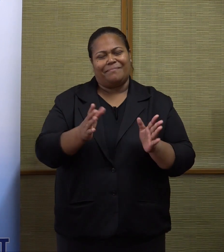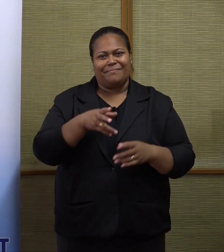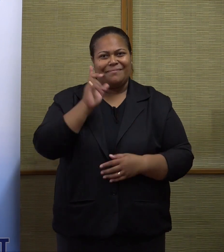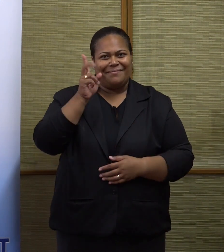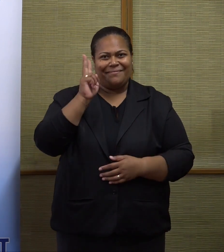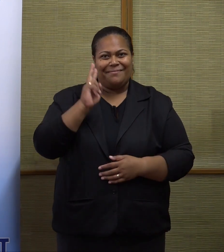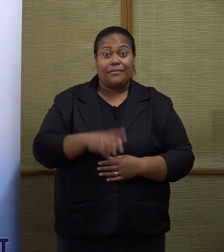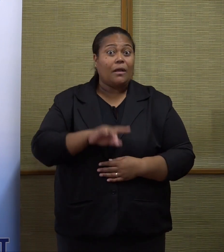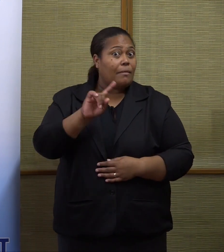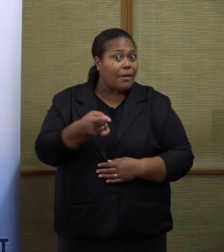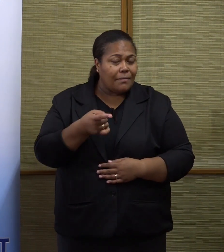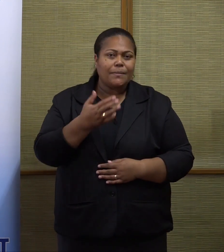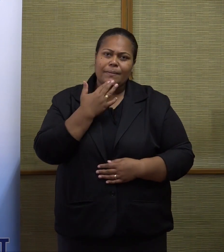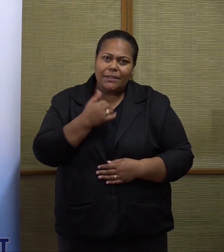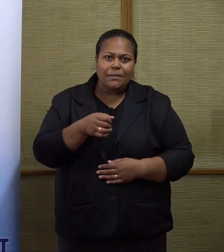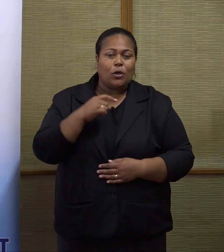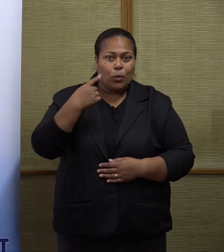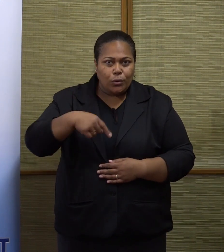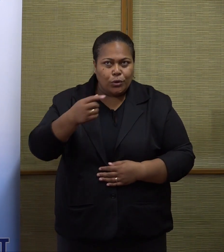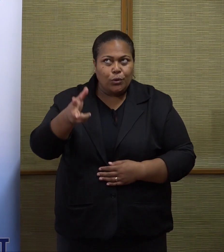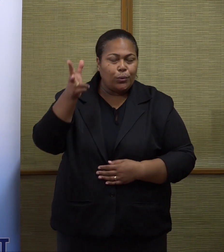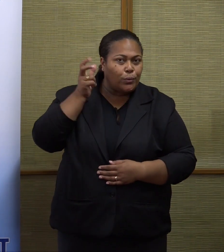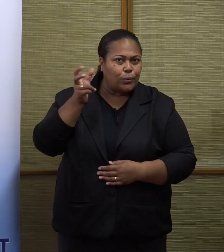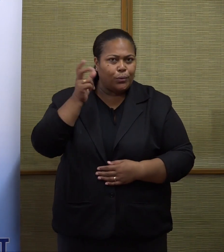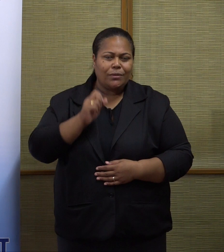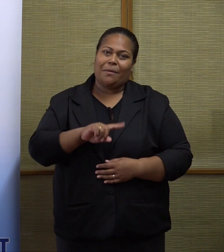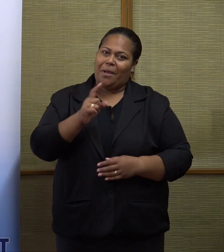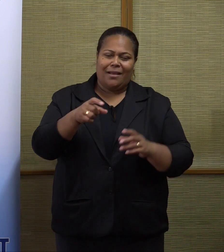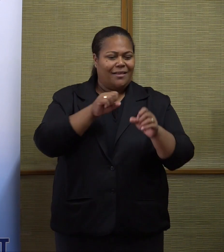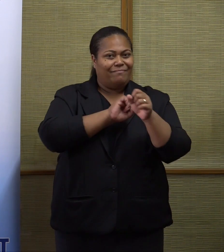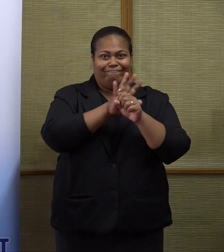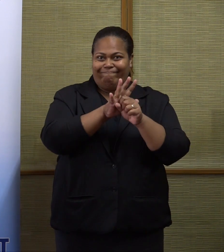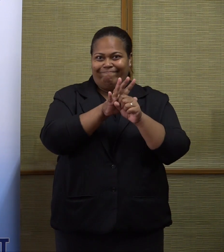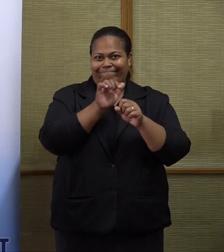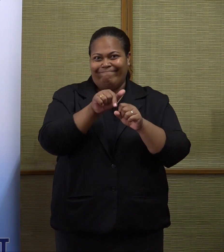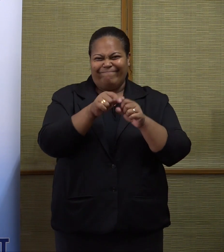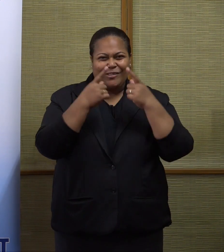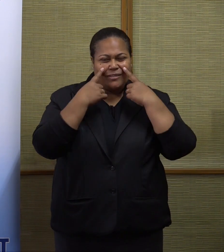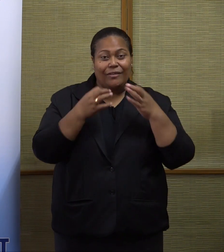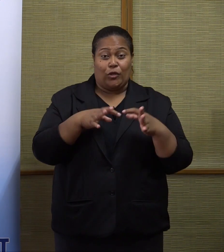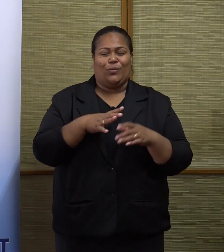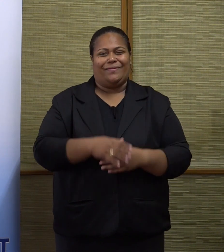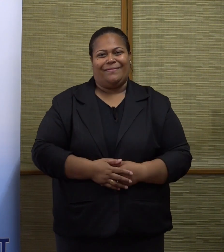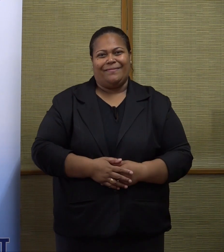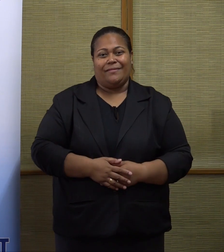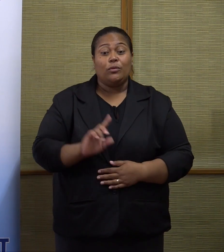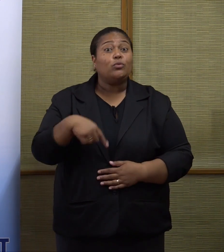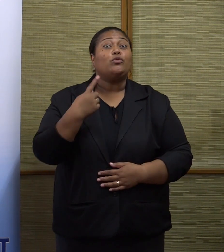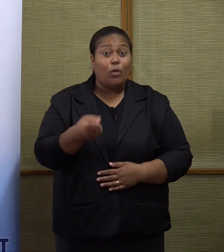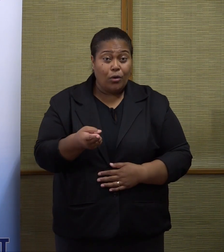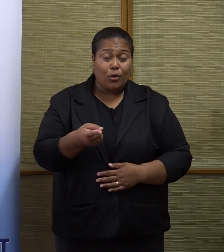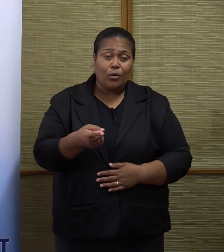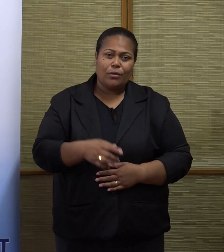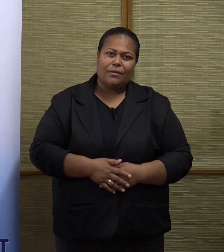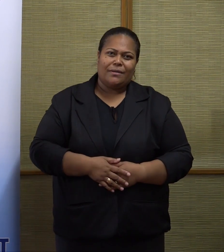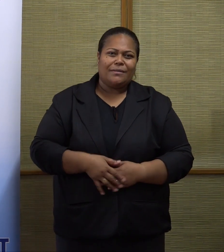open. However, you have to still confine to those curfew hours only for today. From tomorrow,